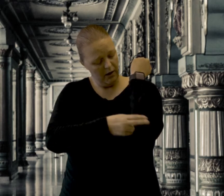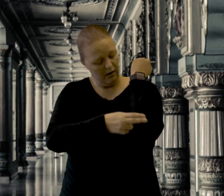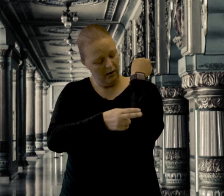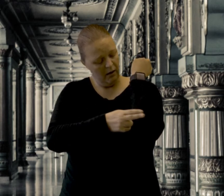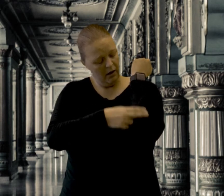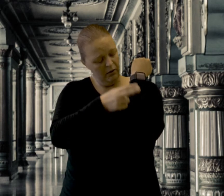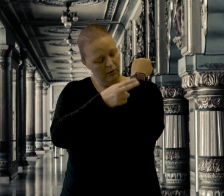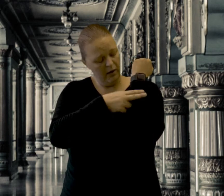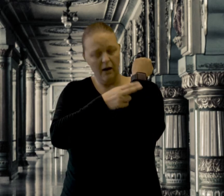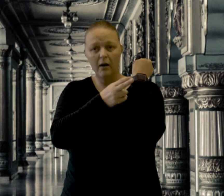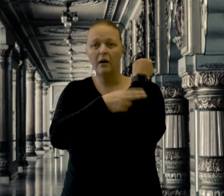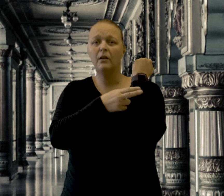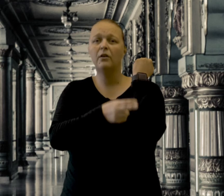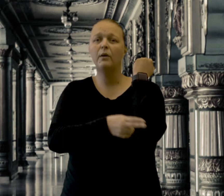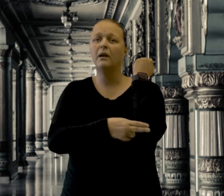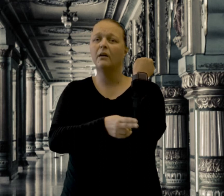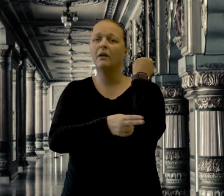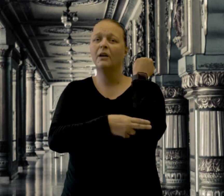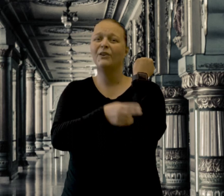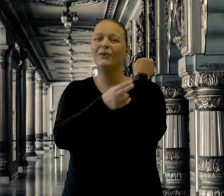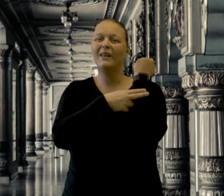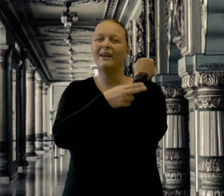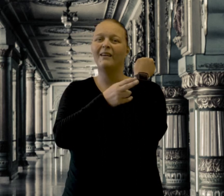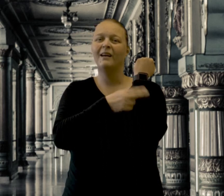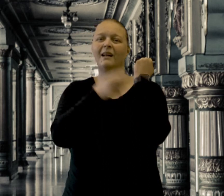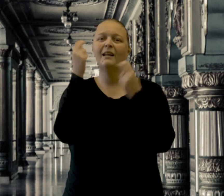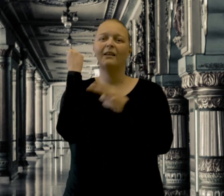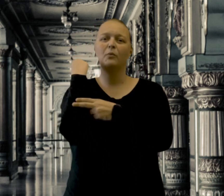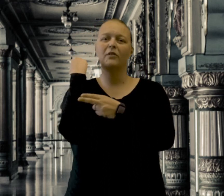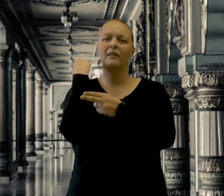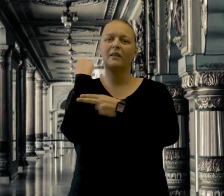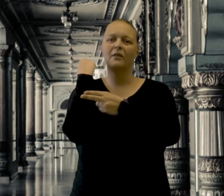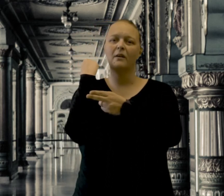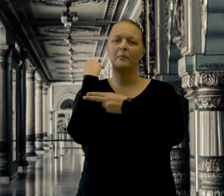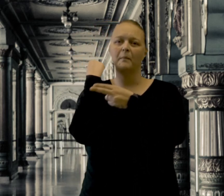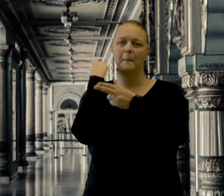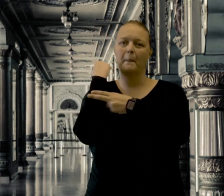here, 2 there, 2 here, 2 there. Now let's move it to the other arm.